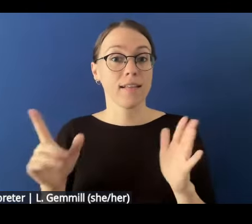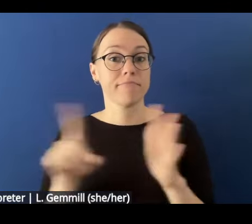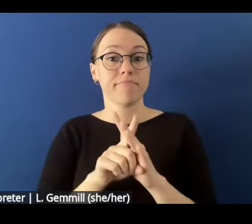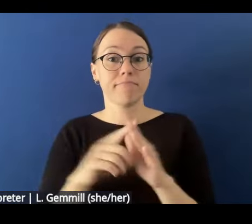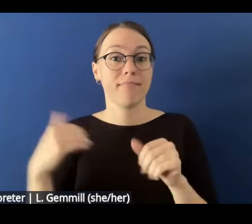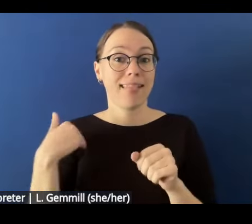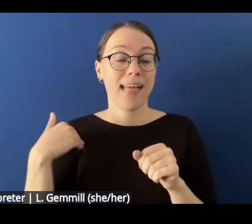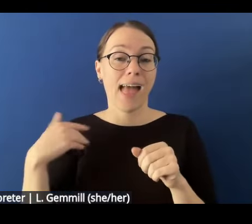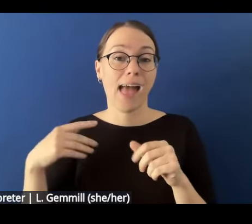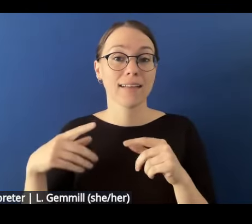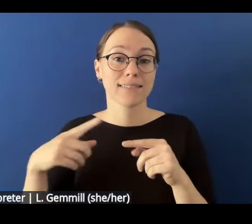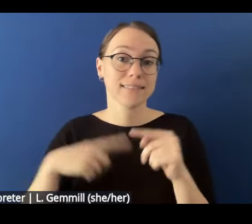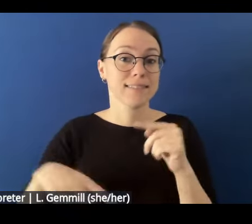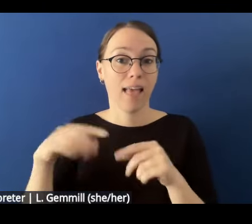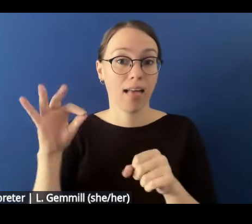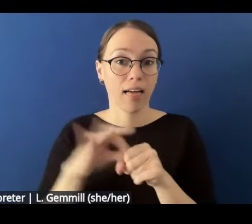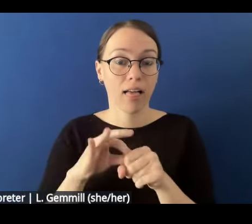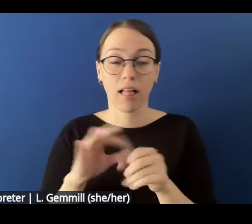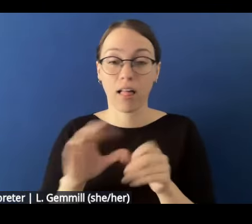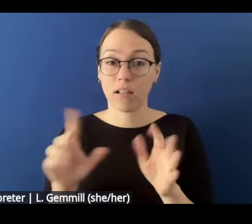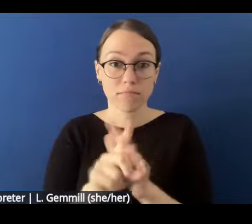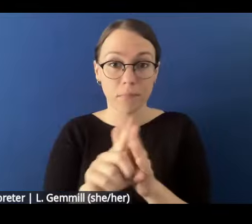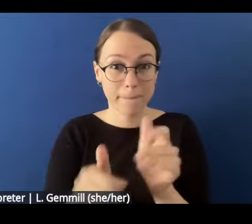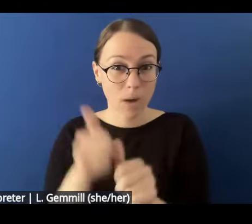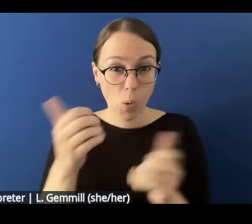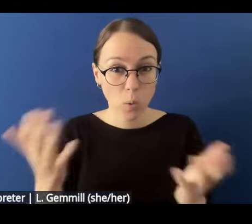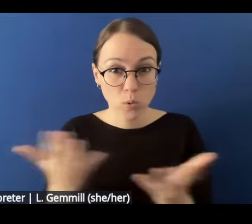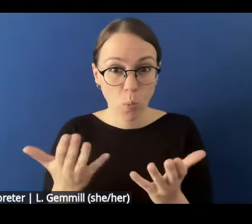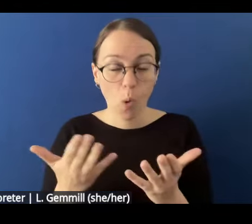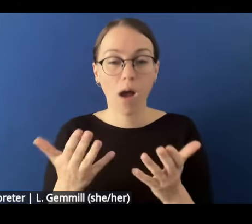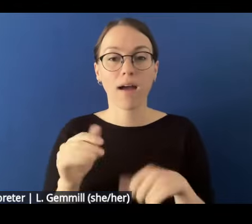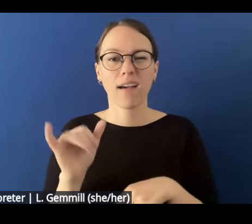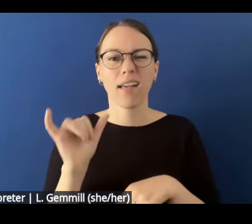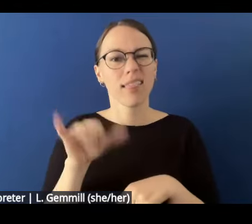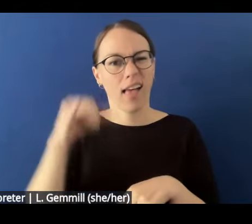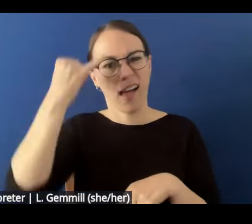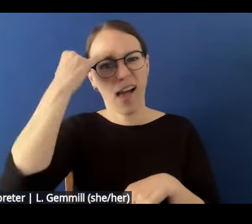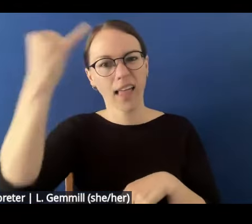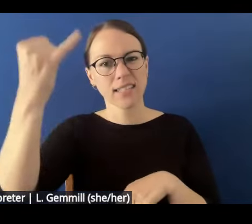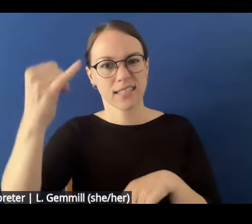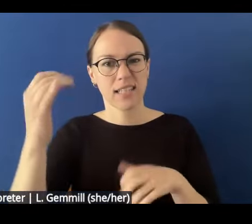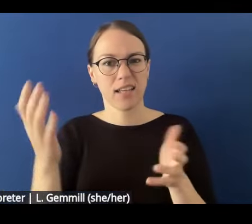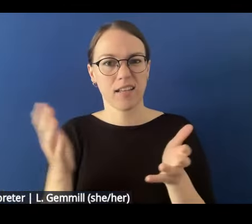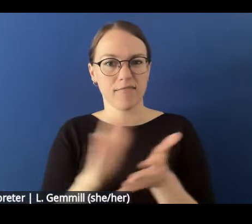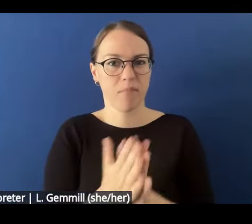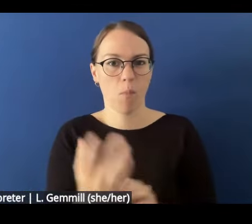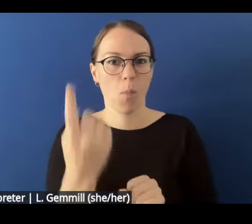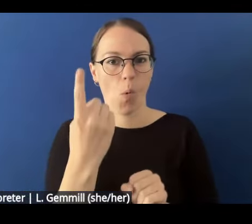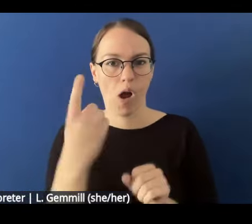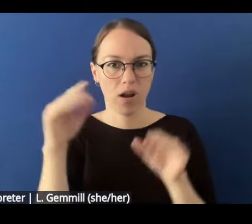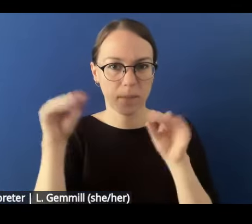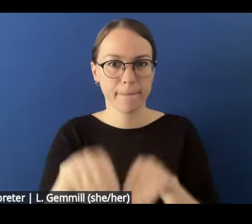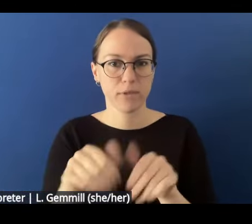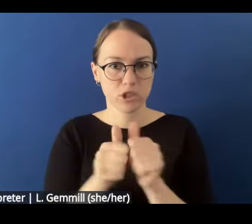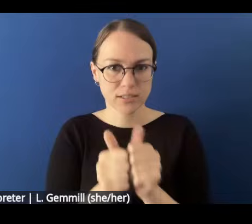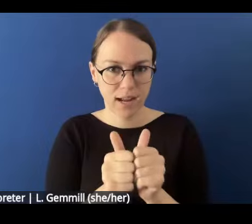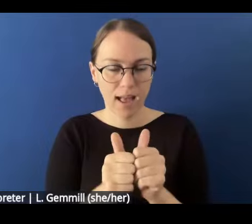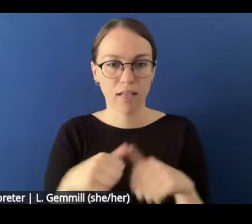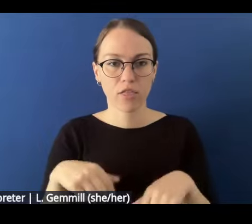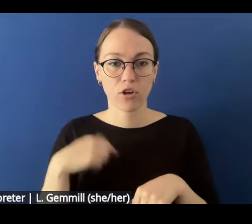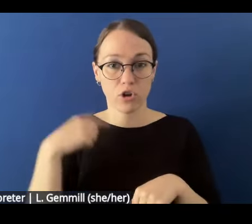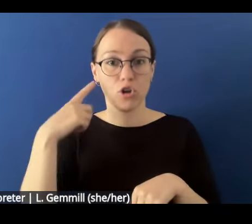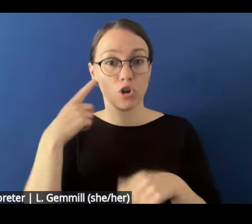most, was the combination of putting them together. I think we heard it both in just from